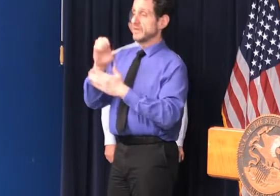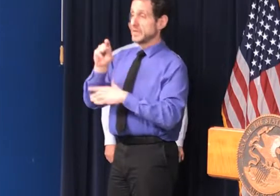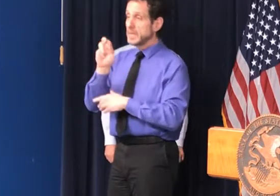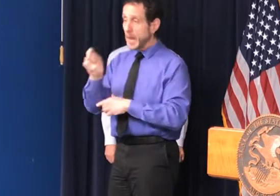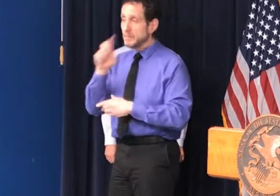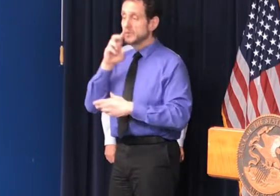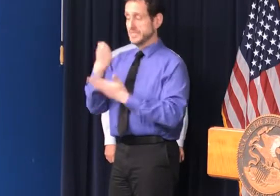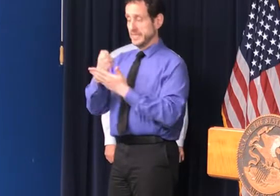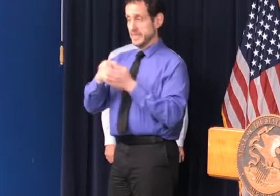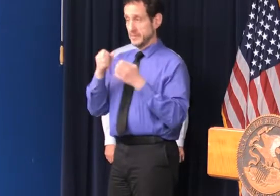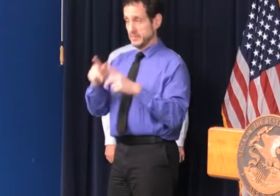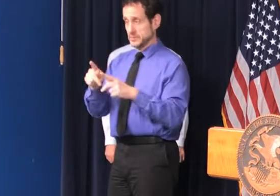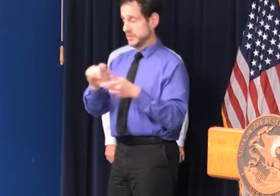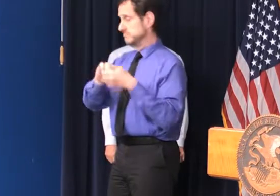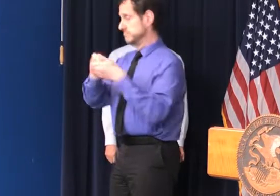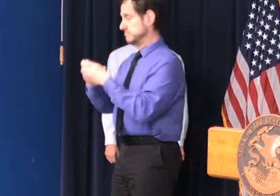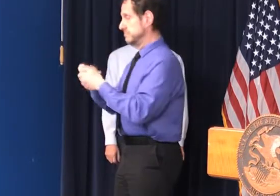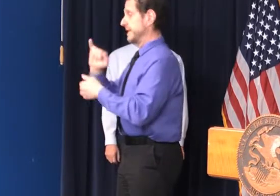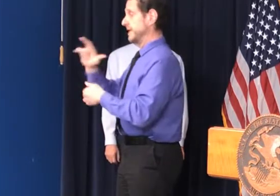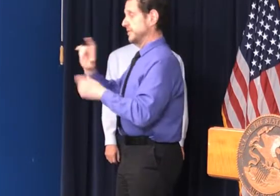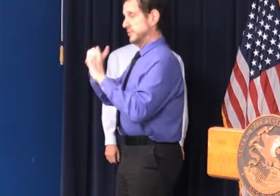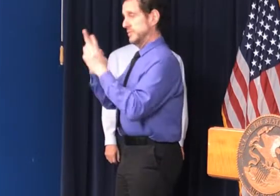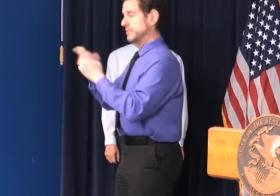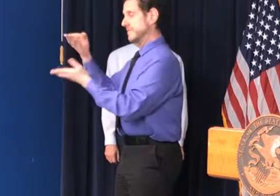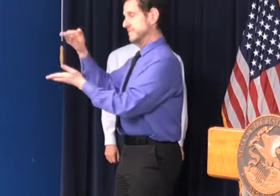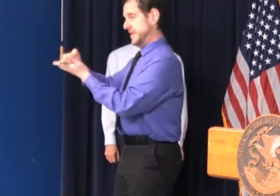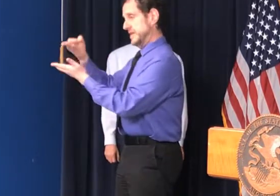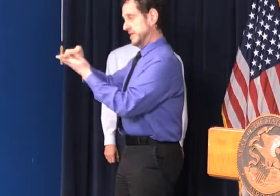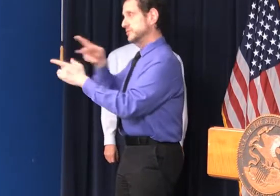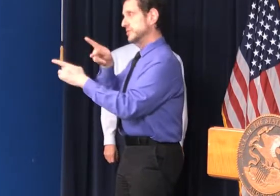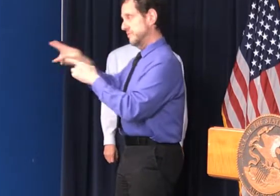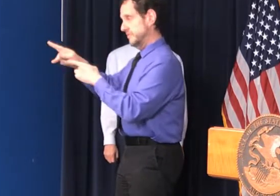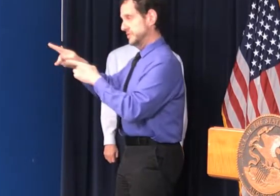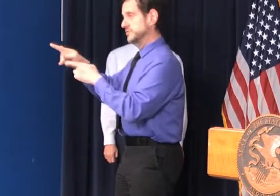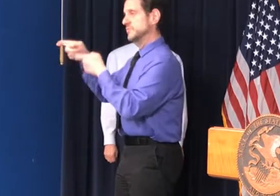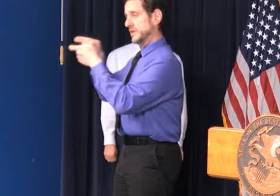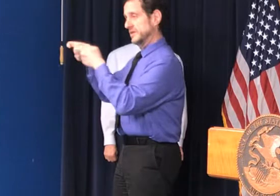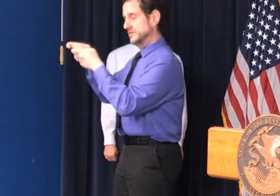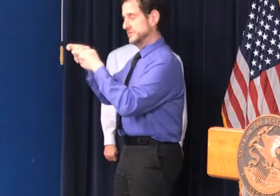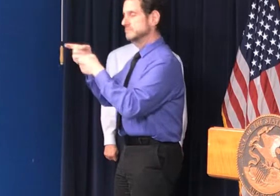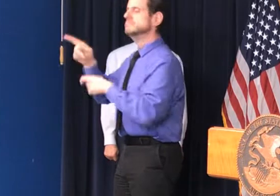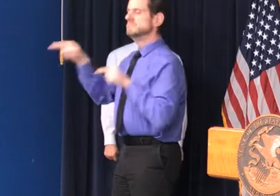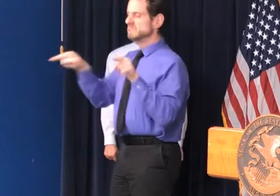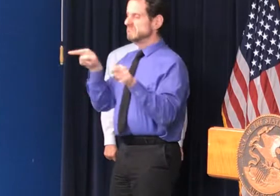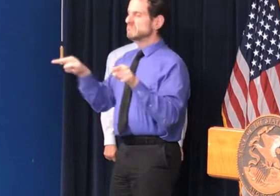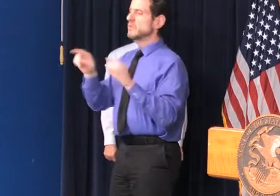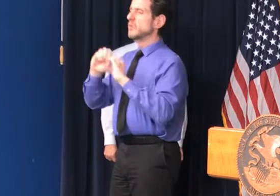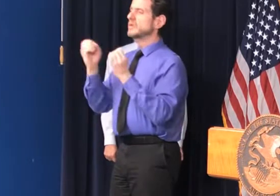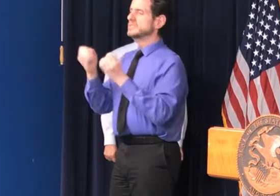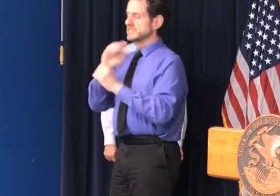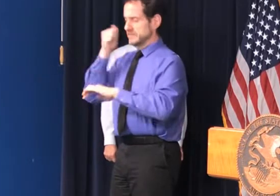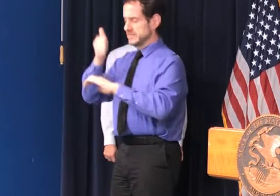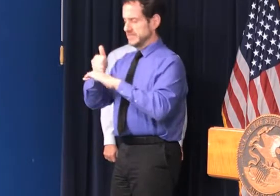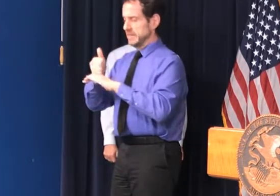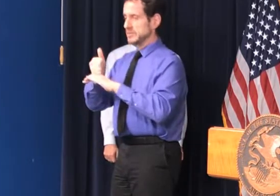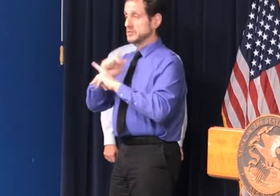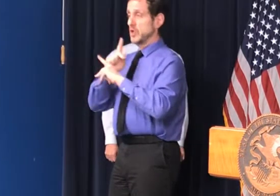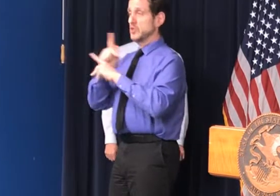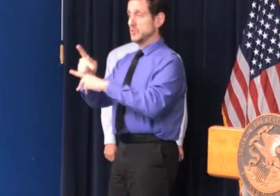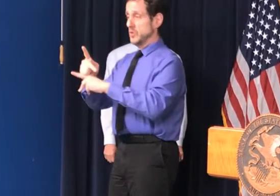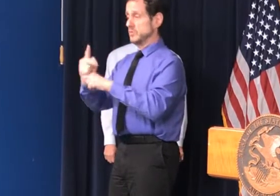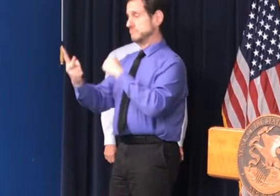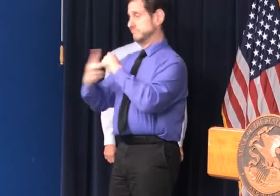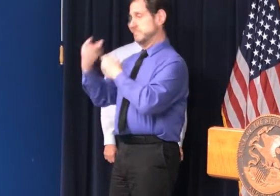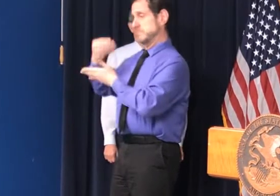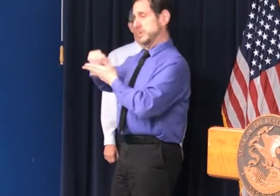our Illinois Department of Financial and Professional Regulation, has established a loan loss reserve of $20